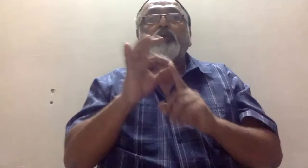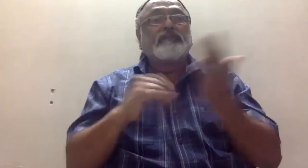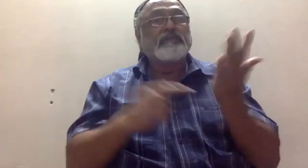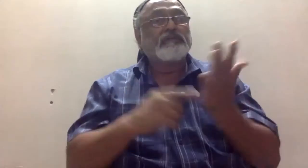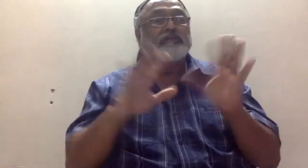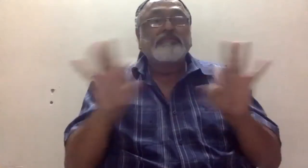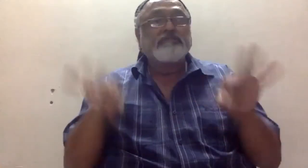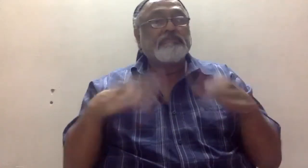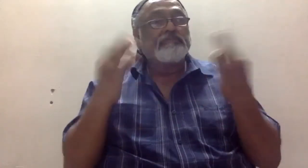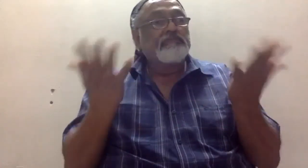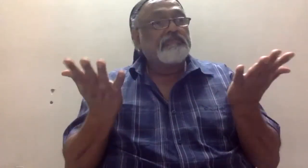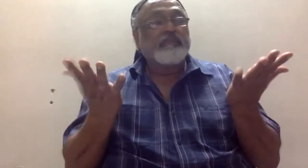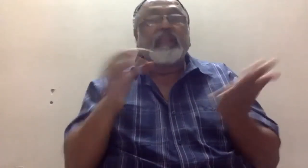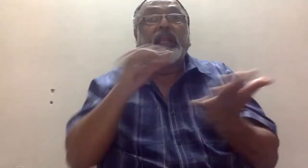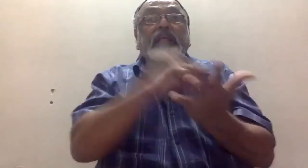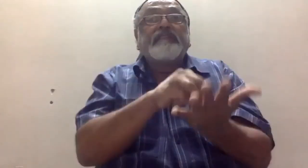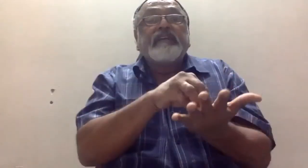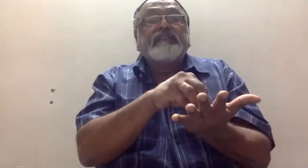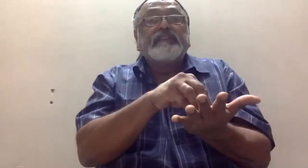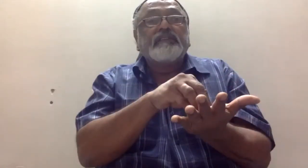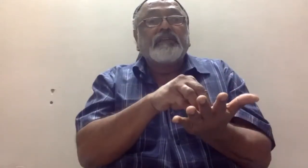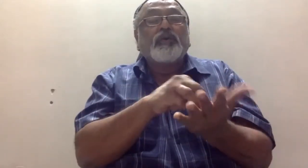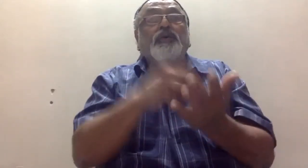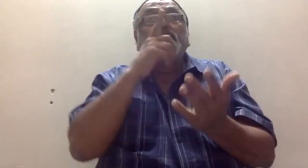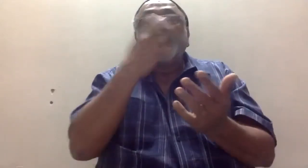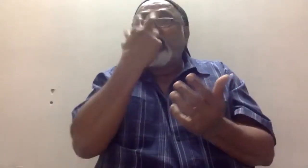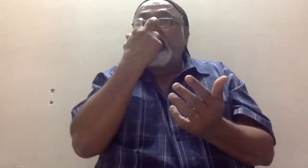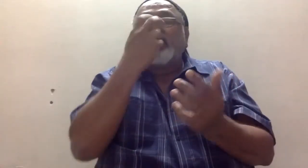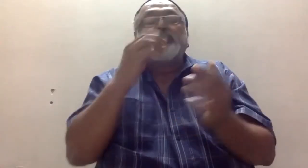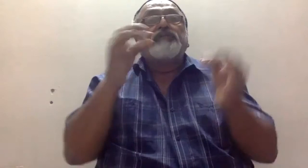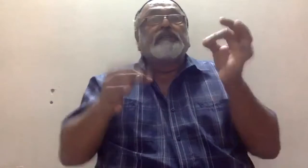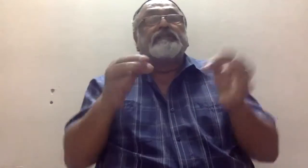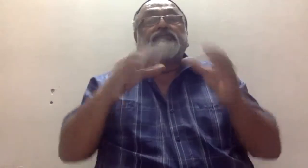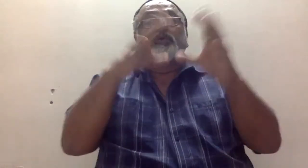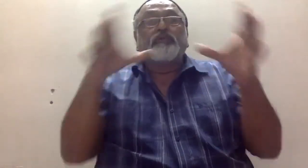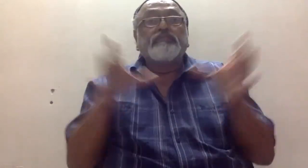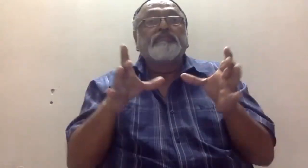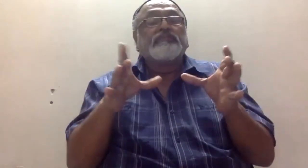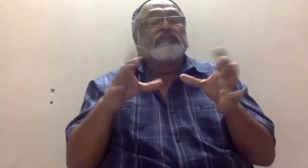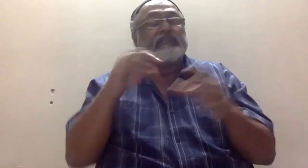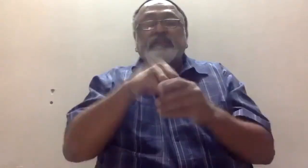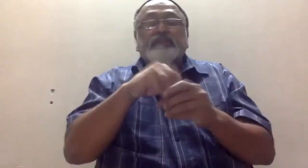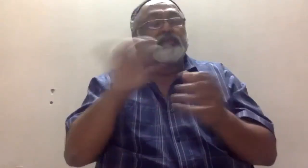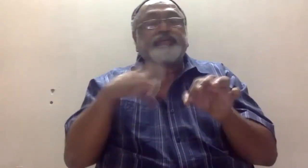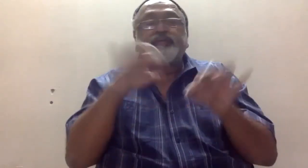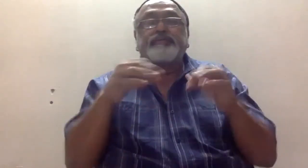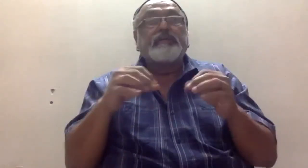no reservation was given for persons with blindness in judiciary. And despite the identification list of 2001 being